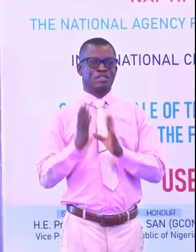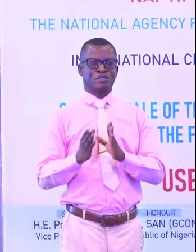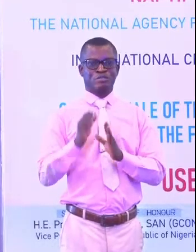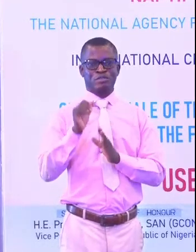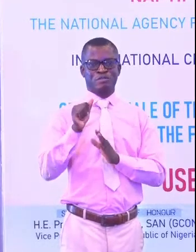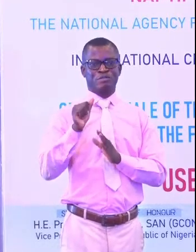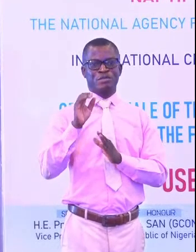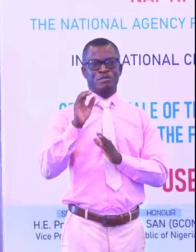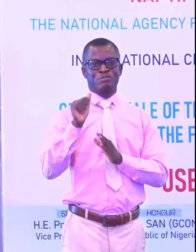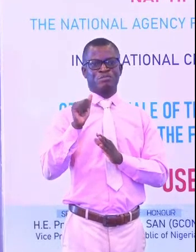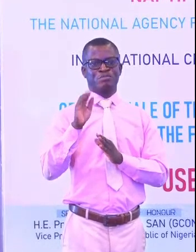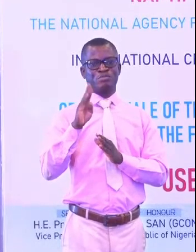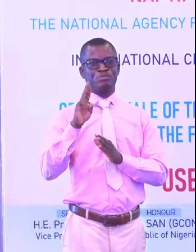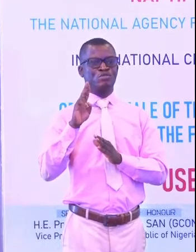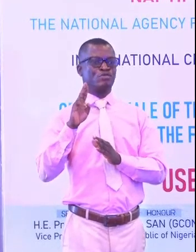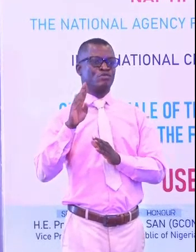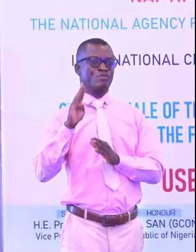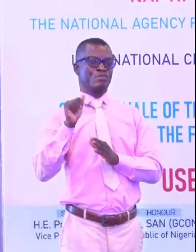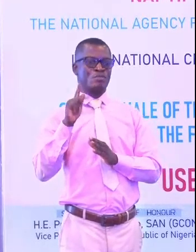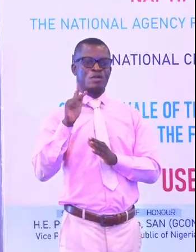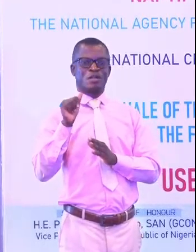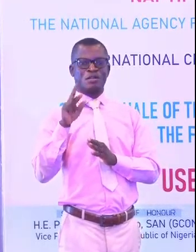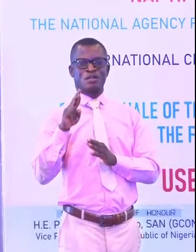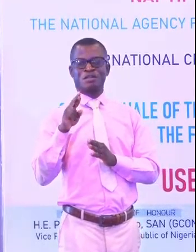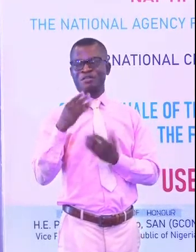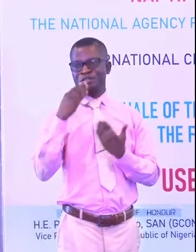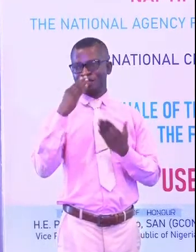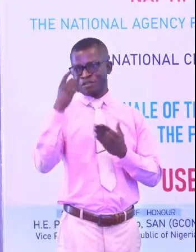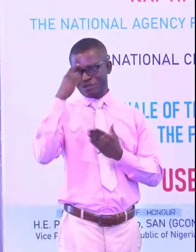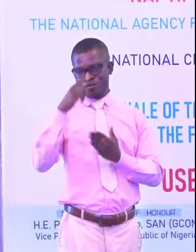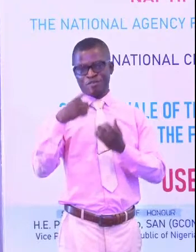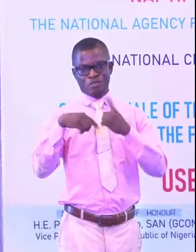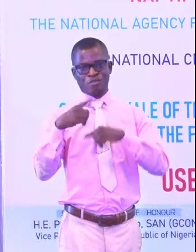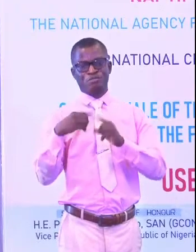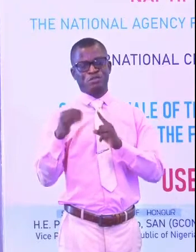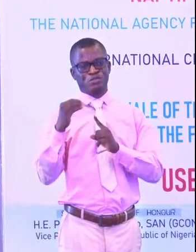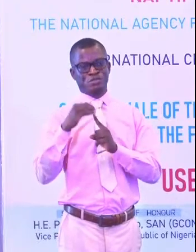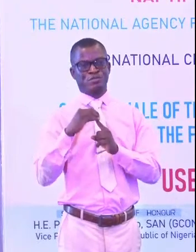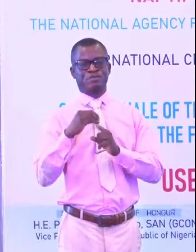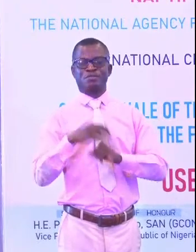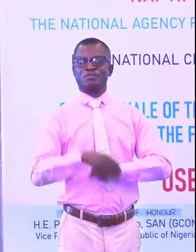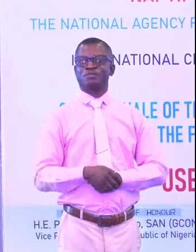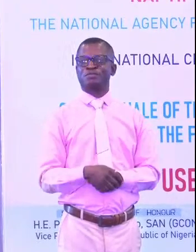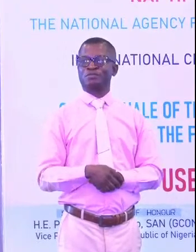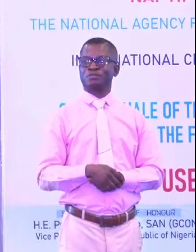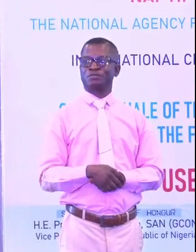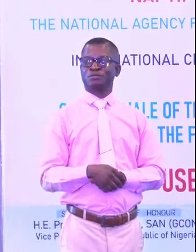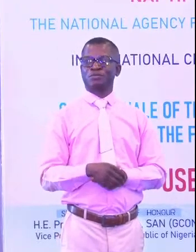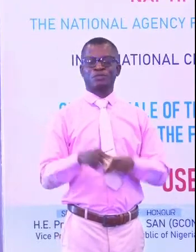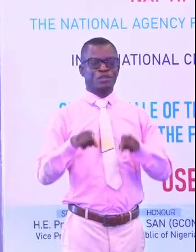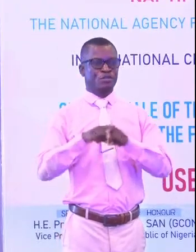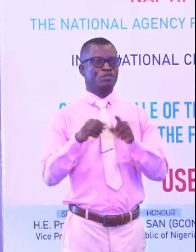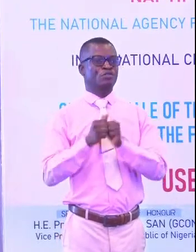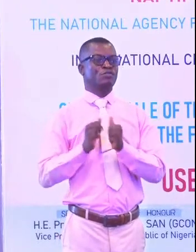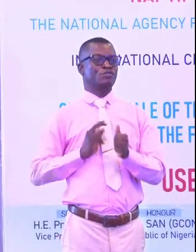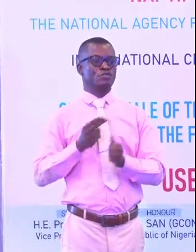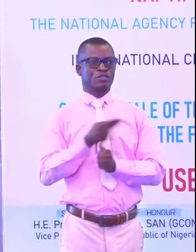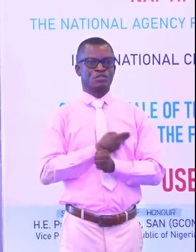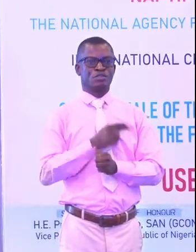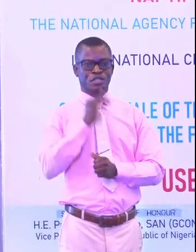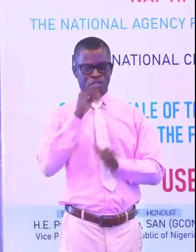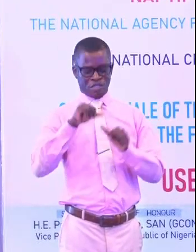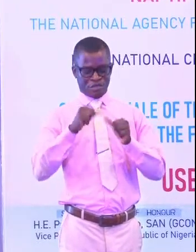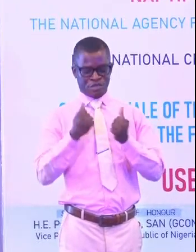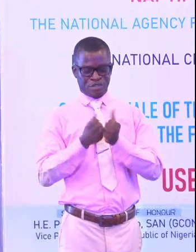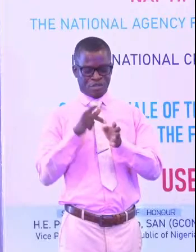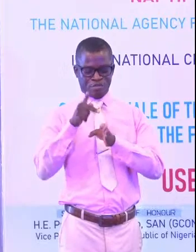Abubakar, is Mr. Victor Labesa. Thank you for coming through. And also with us is the Associate